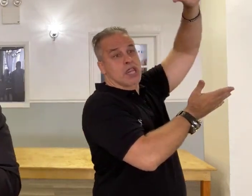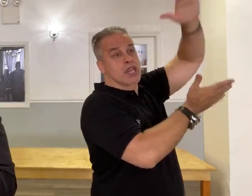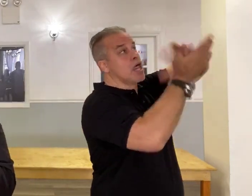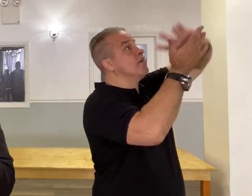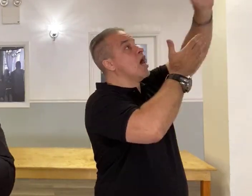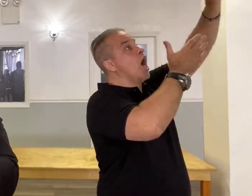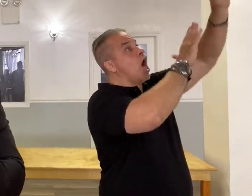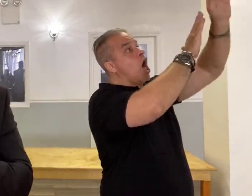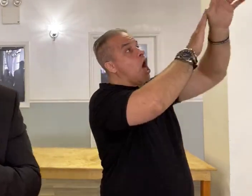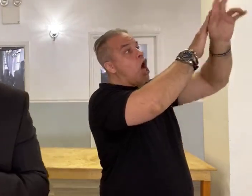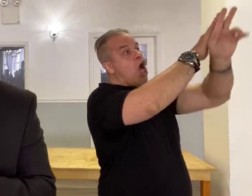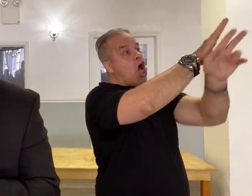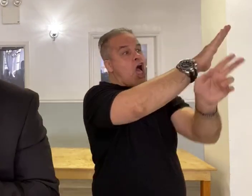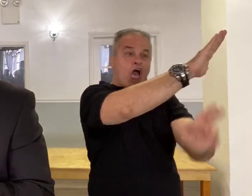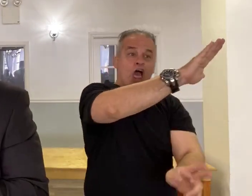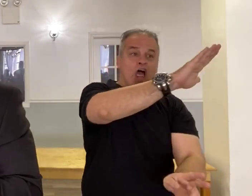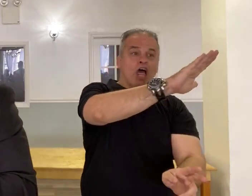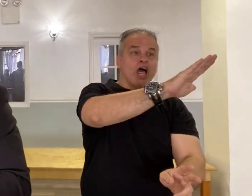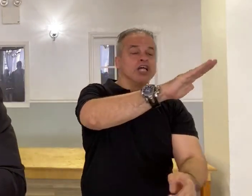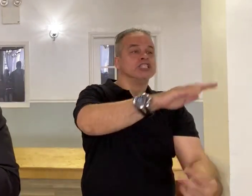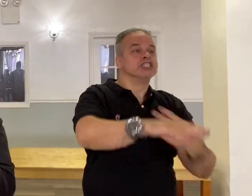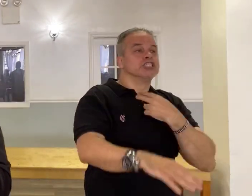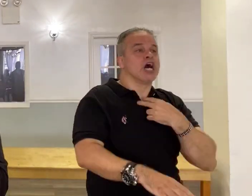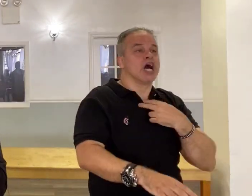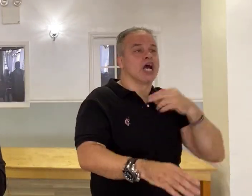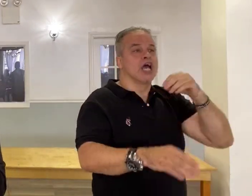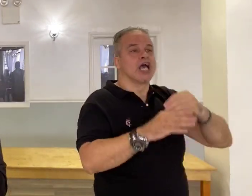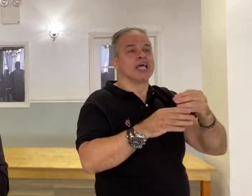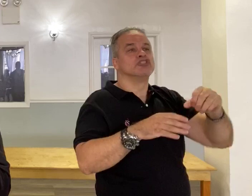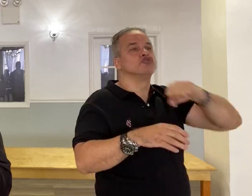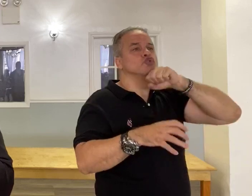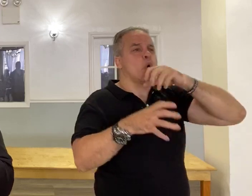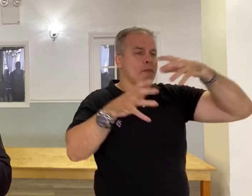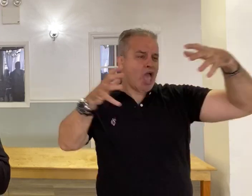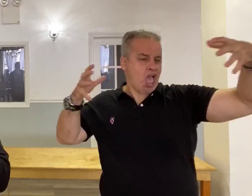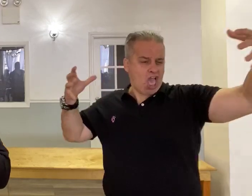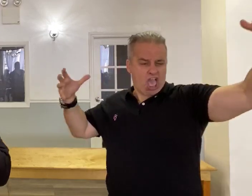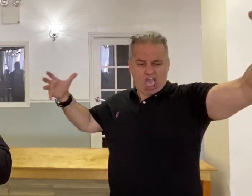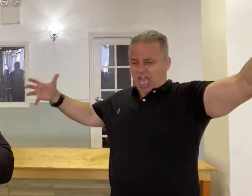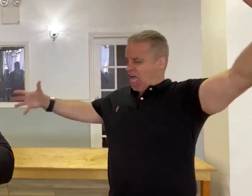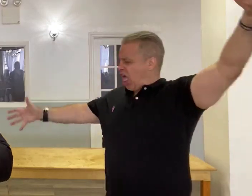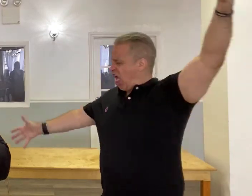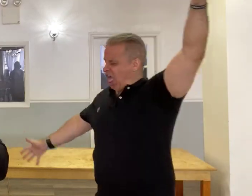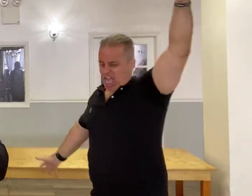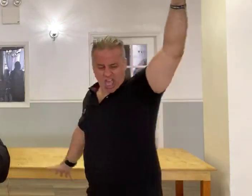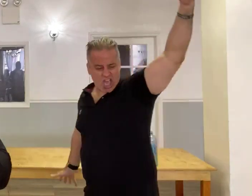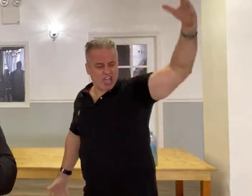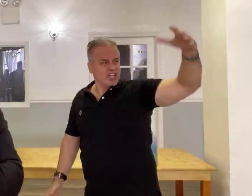He's trapped. No one knows where he is and he doesn't know what to do. For